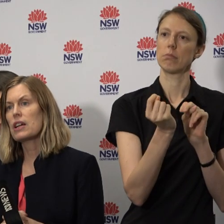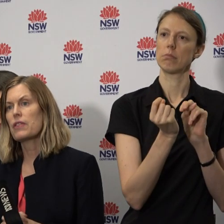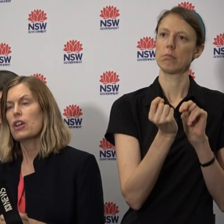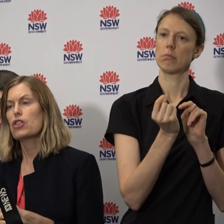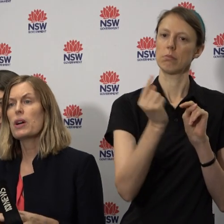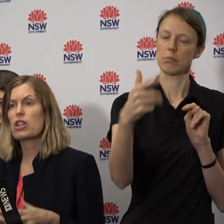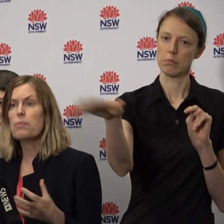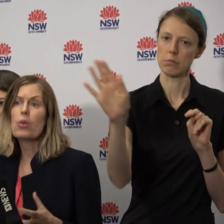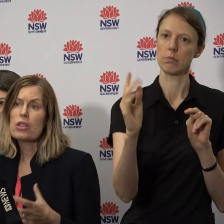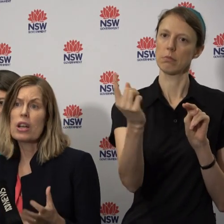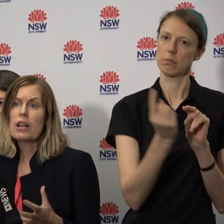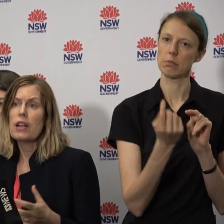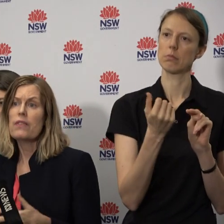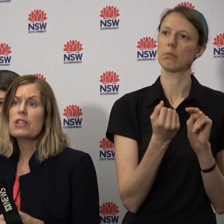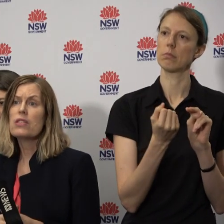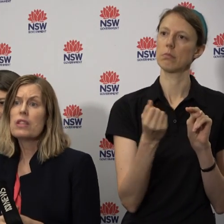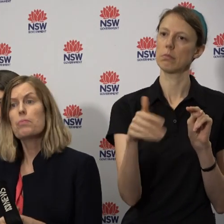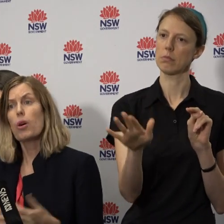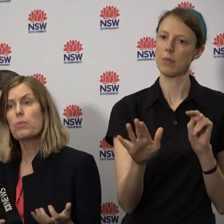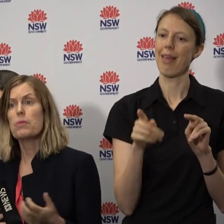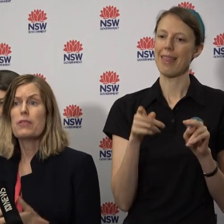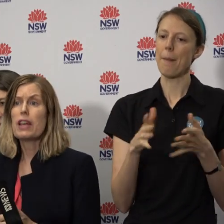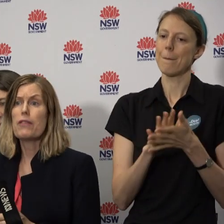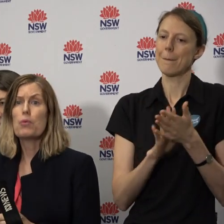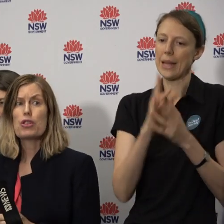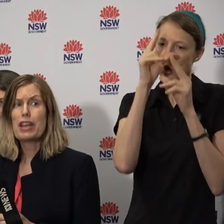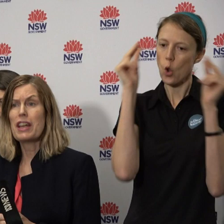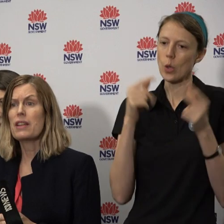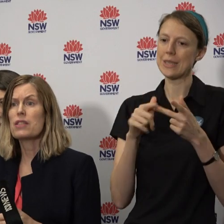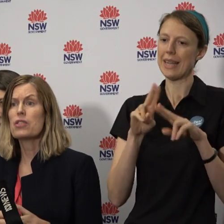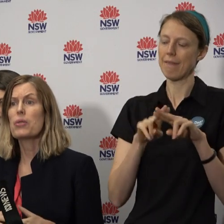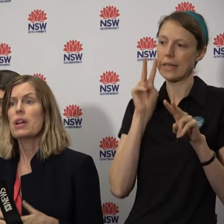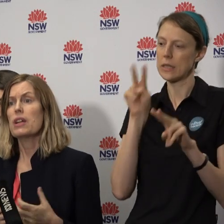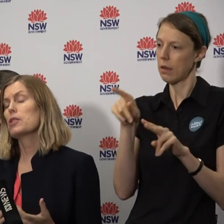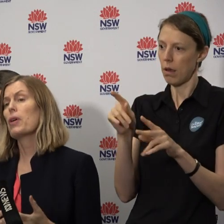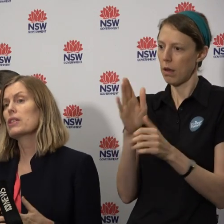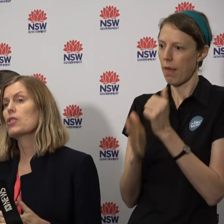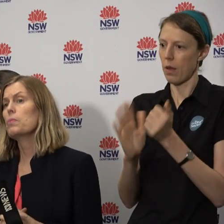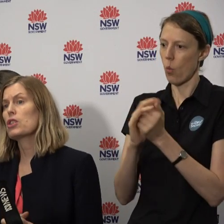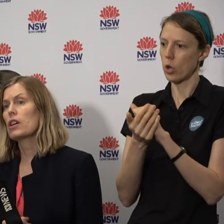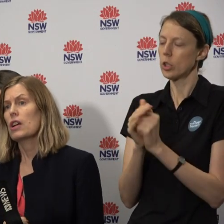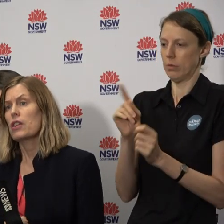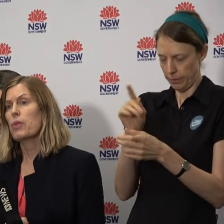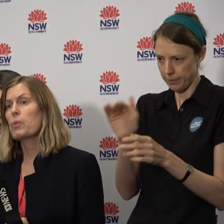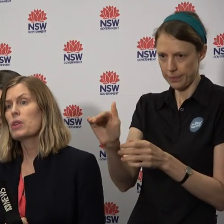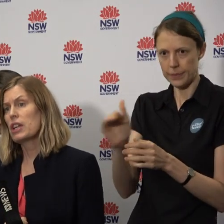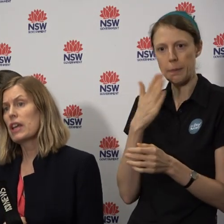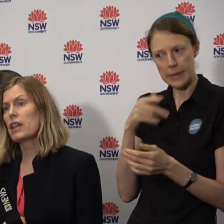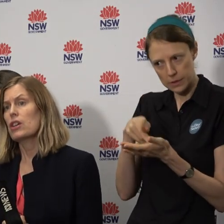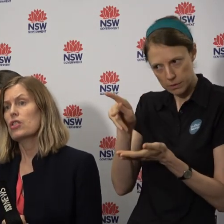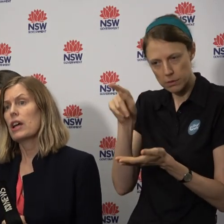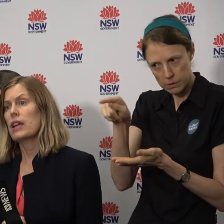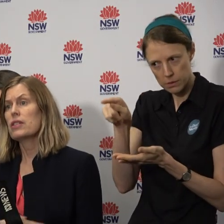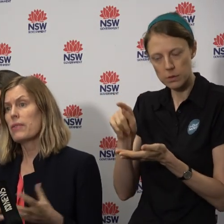other staff to actually monitor visitors and prompt them if they haven't washed their hands. And so it's a practical measure that we want to